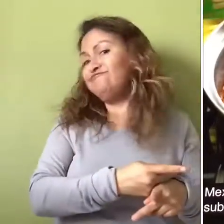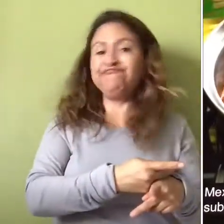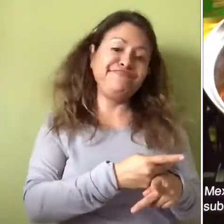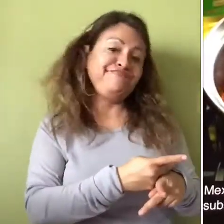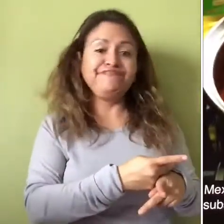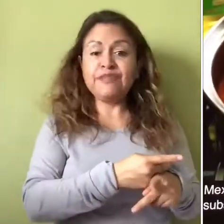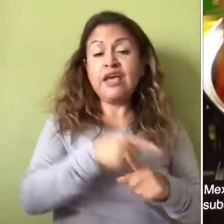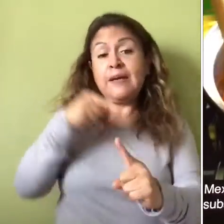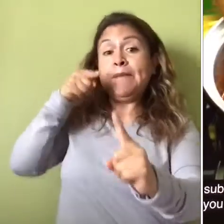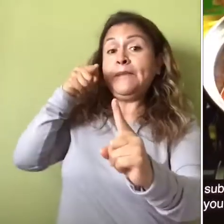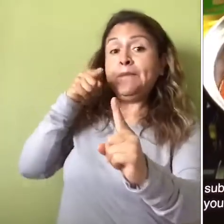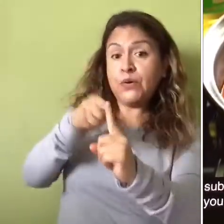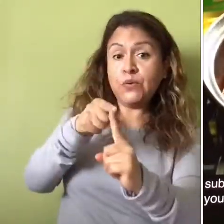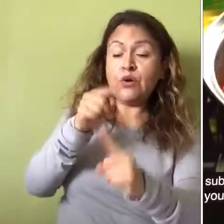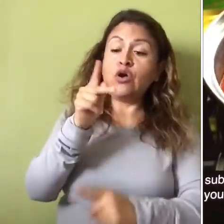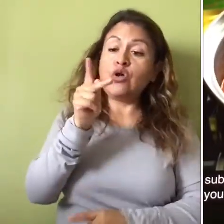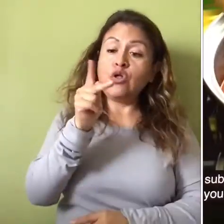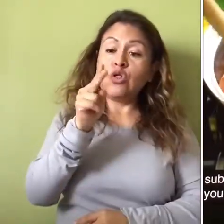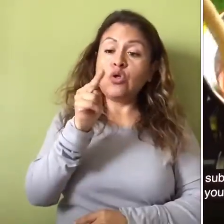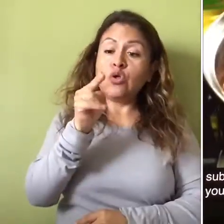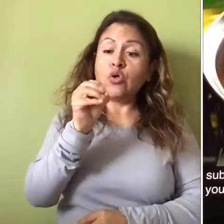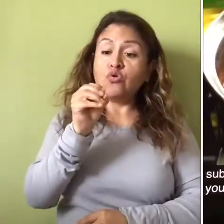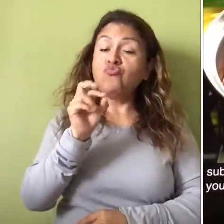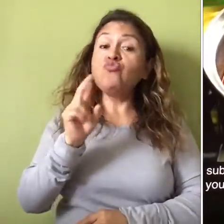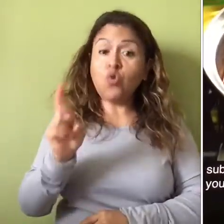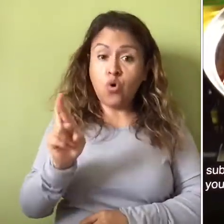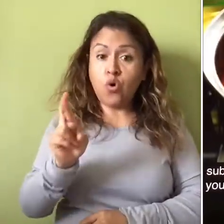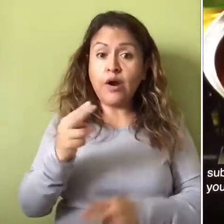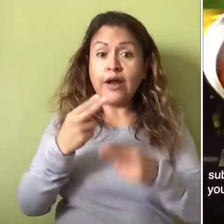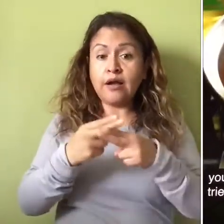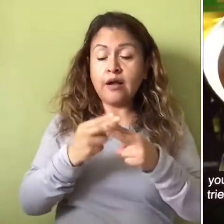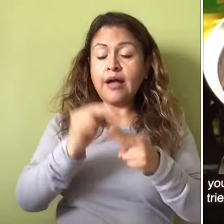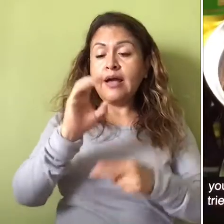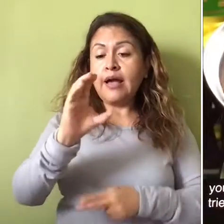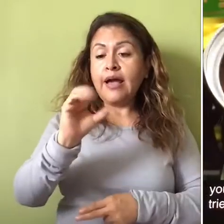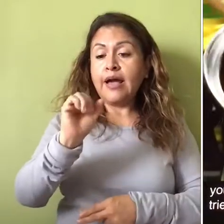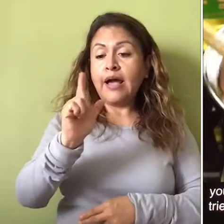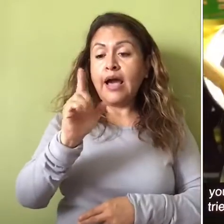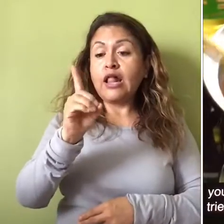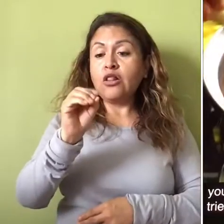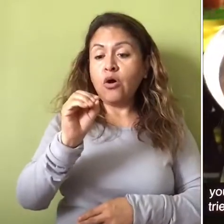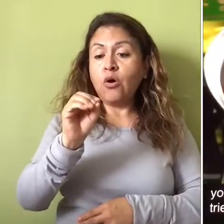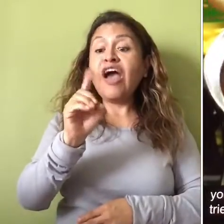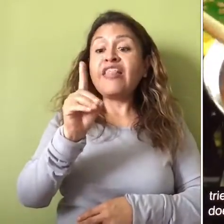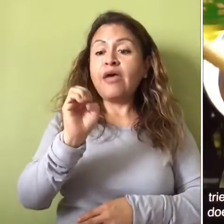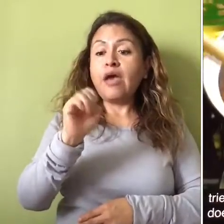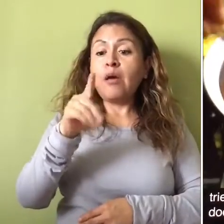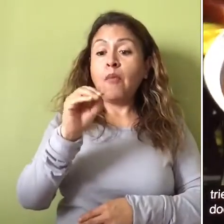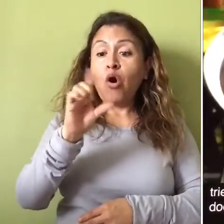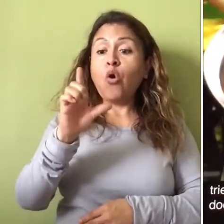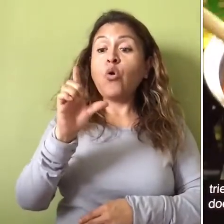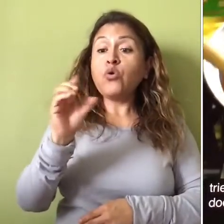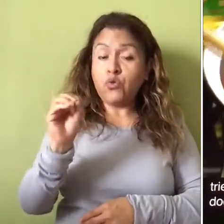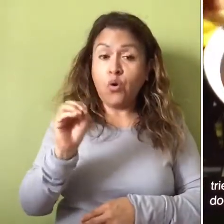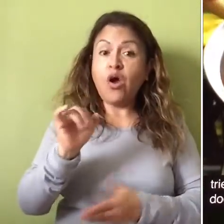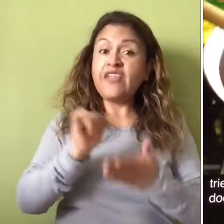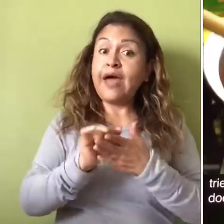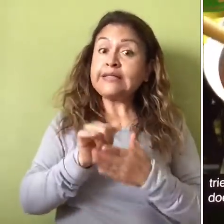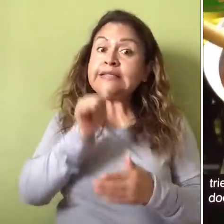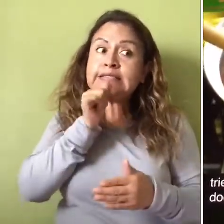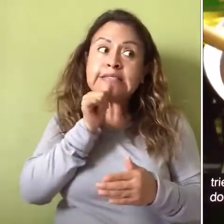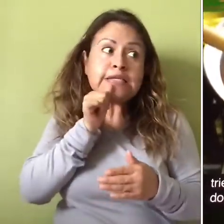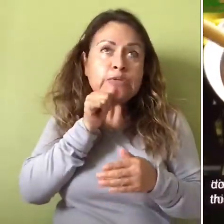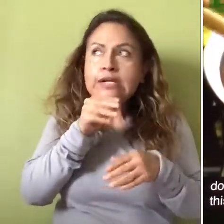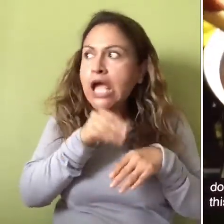It doesn't work. The secret ingredient in this rice is the caldo de pollo. So go ahead and stir that around, and you want to bring this up